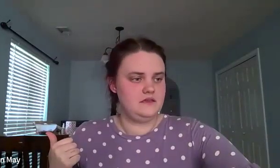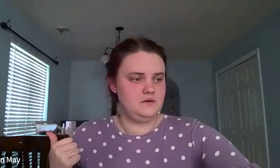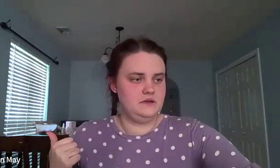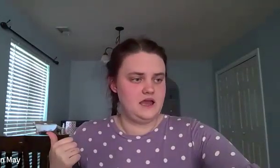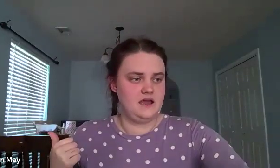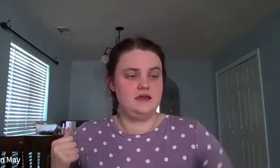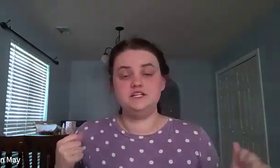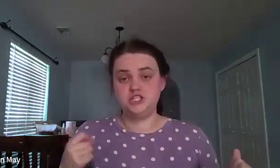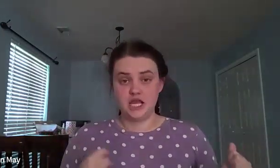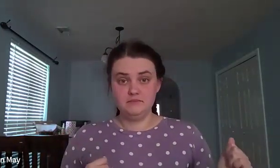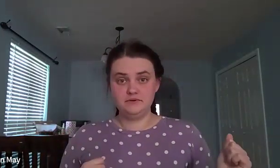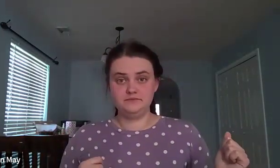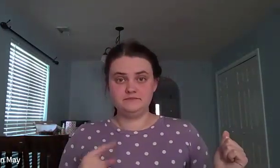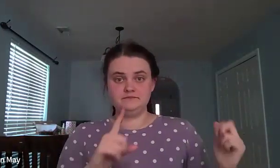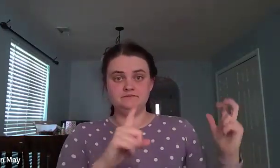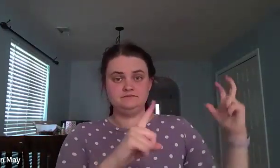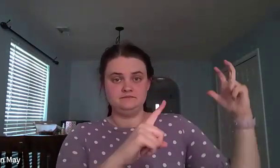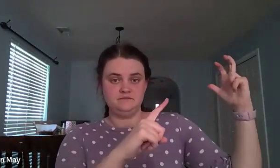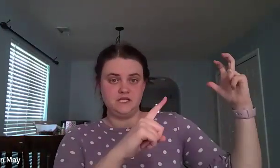Then we had champ.